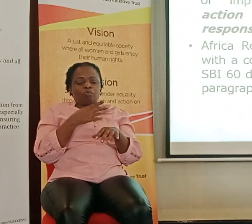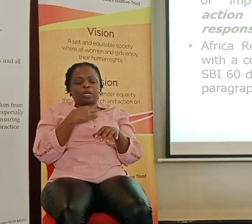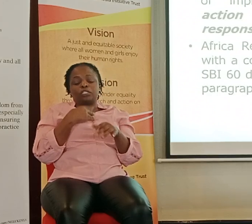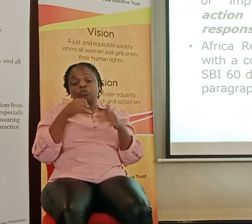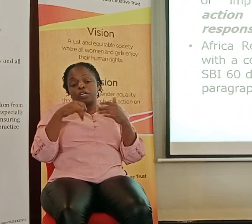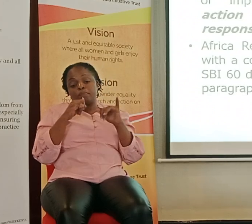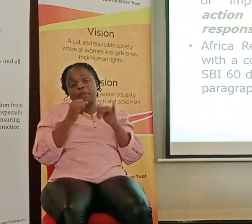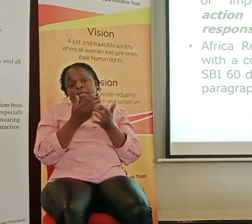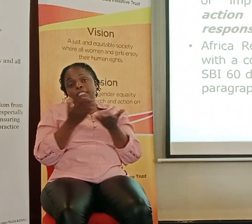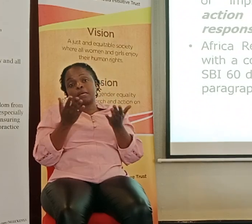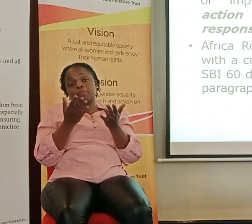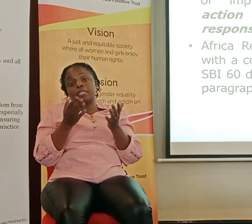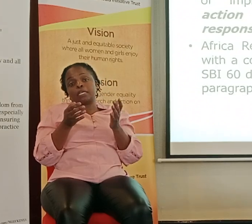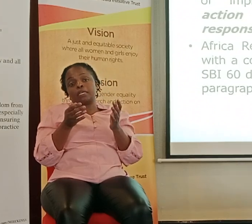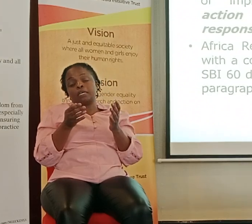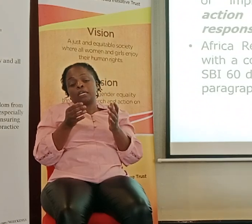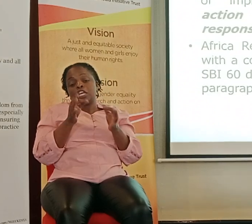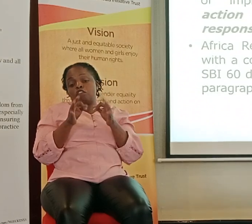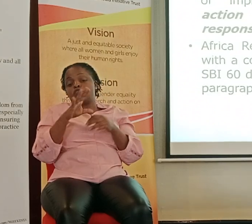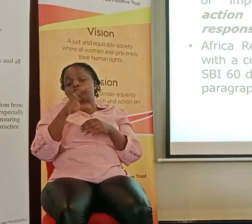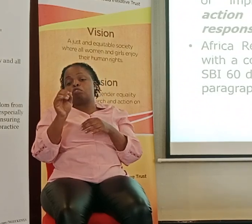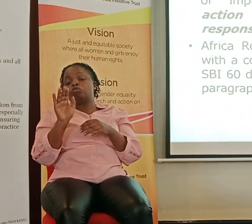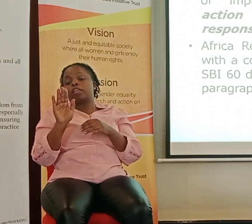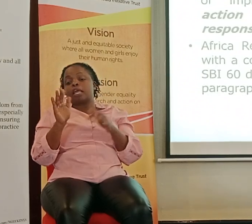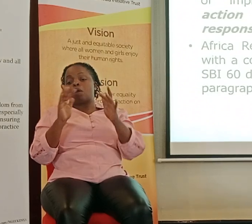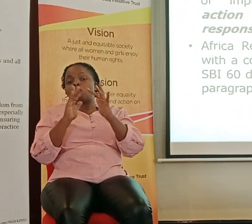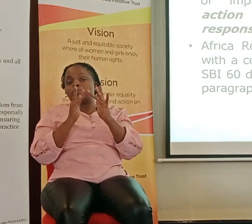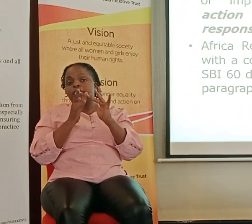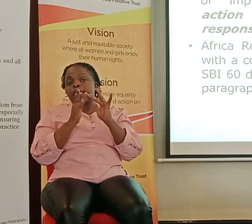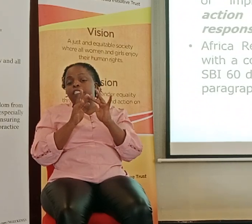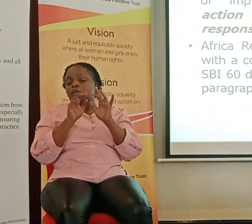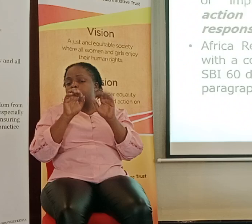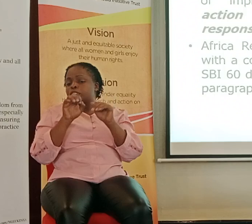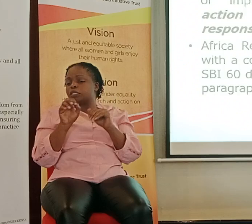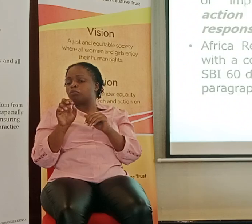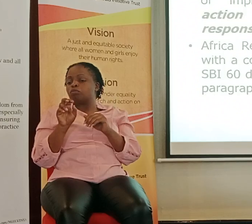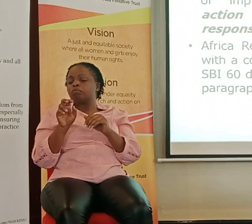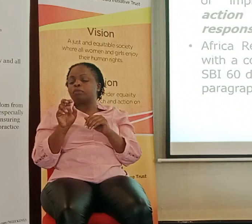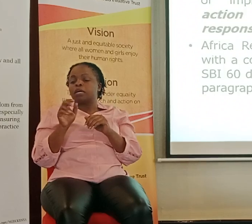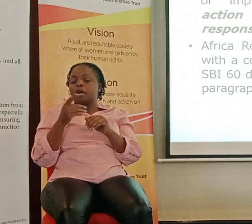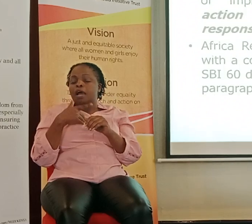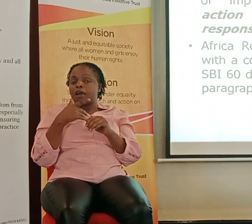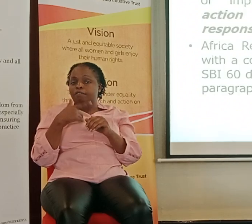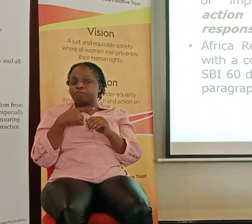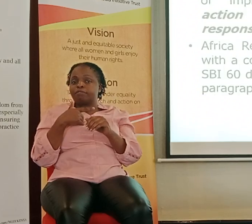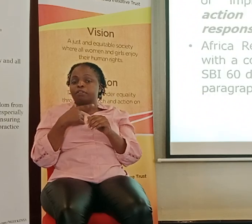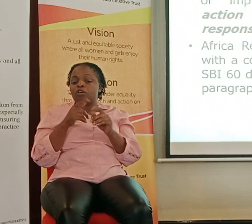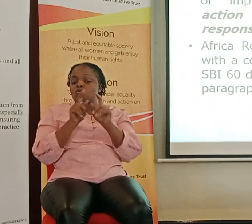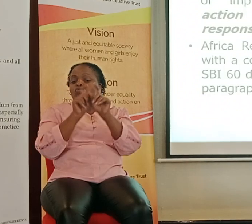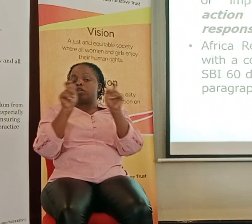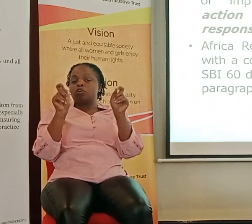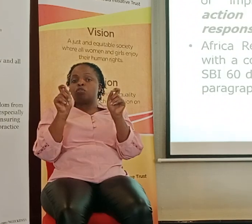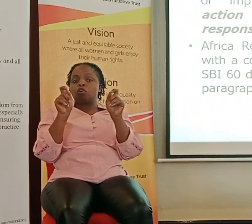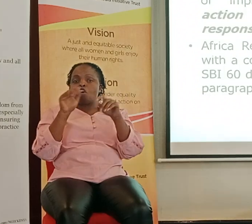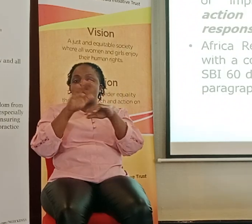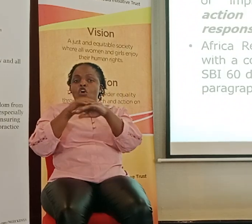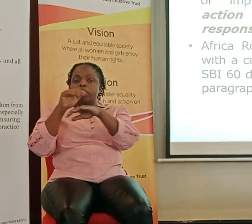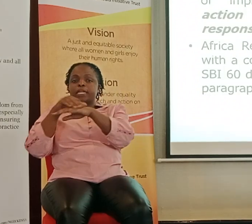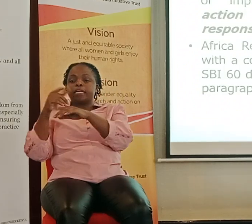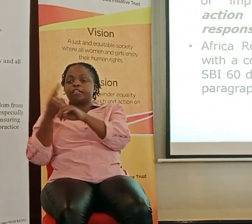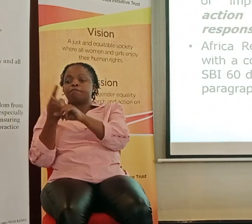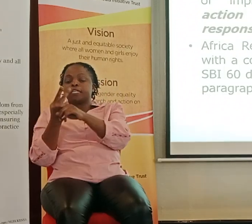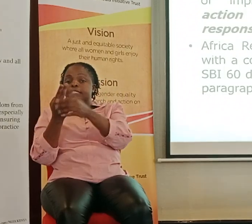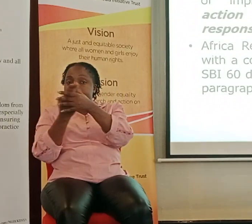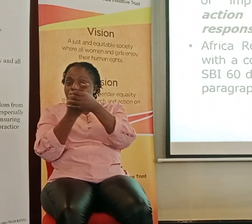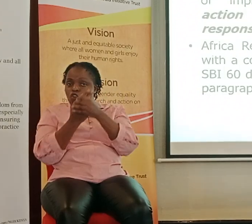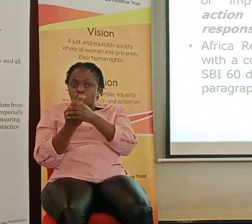see a window that is calling for various stakeholders to apply for these funds. So it's good for